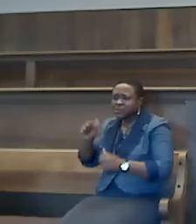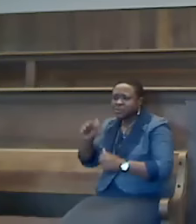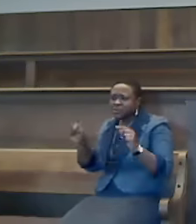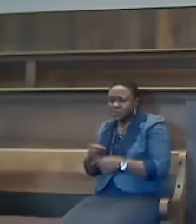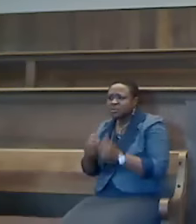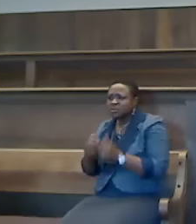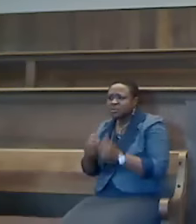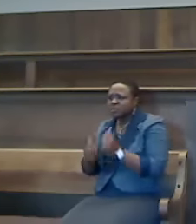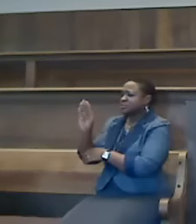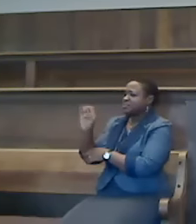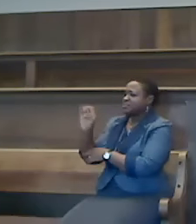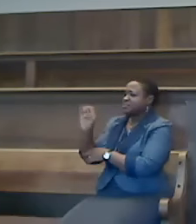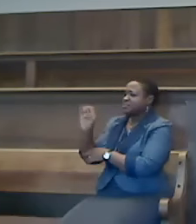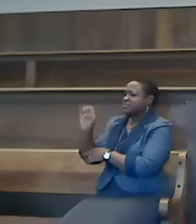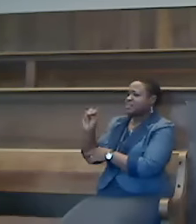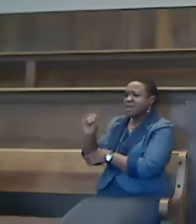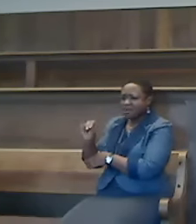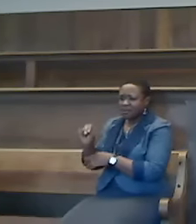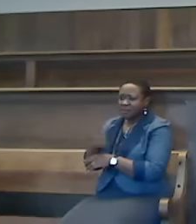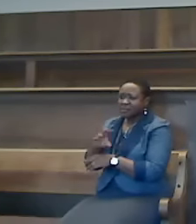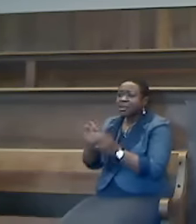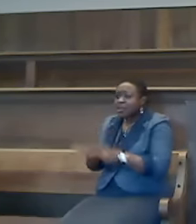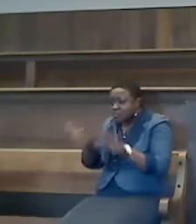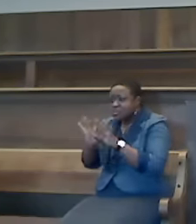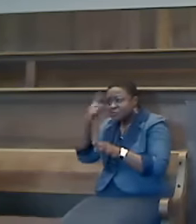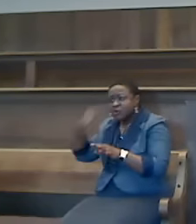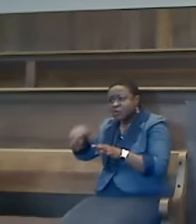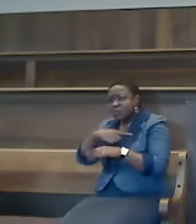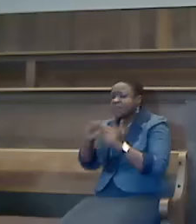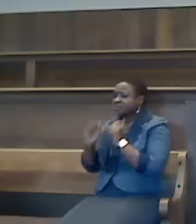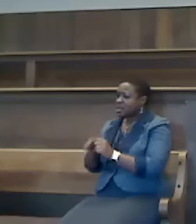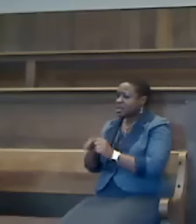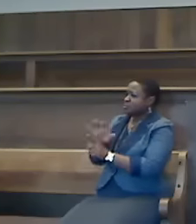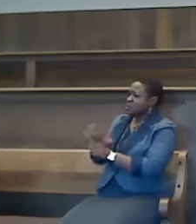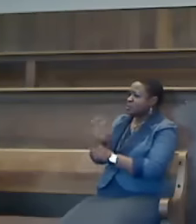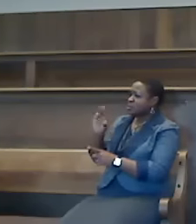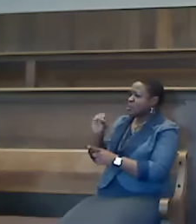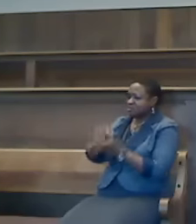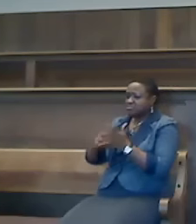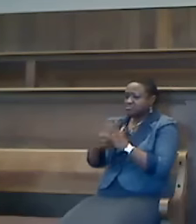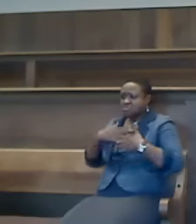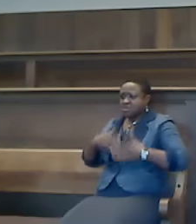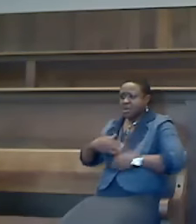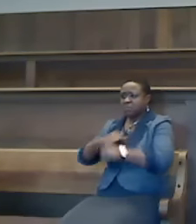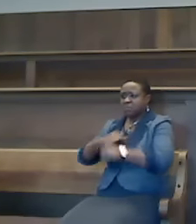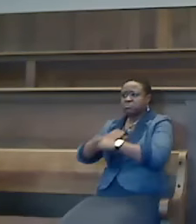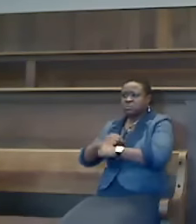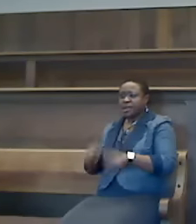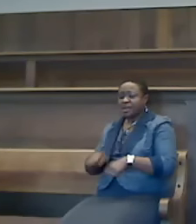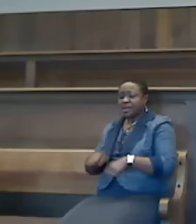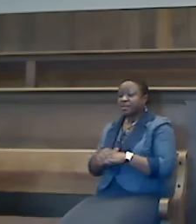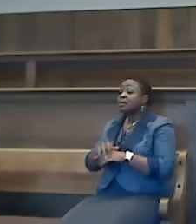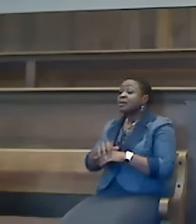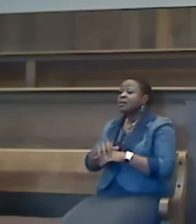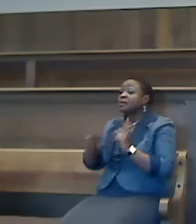are benign, and it is actually important for us to be exposed to E. coli. But from our perspective, one of the